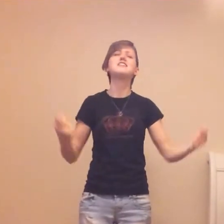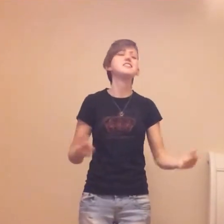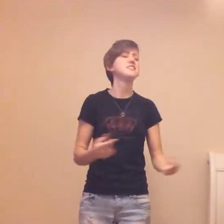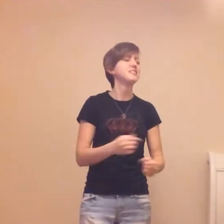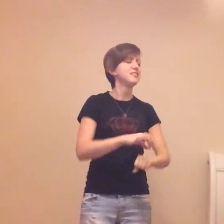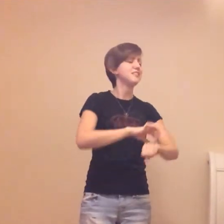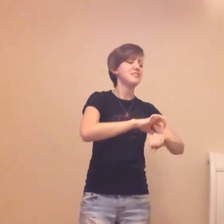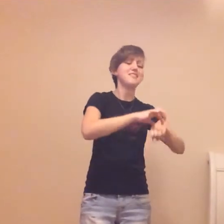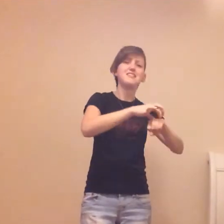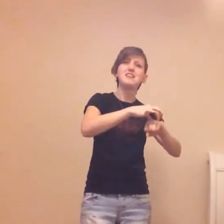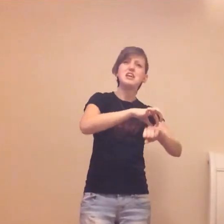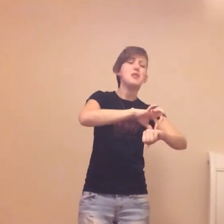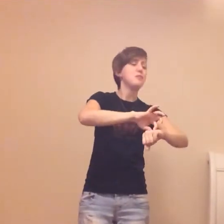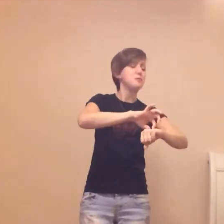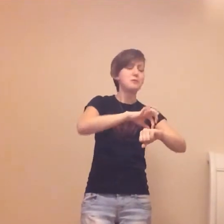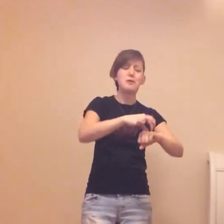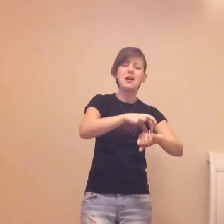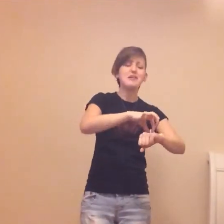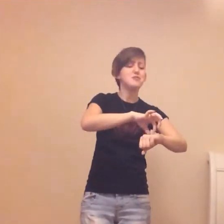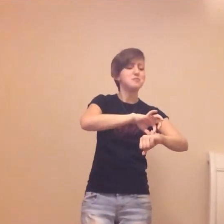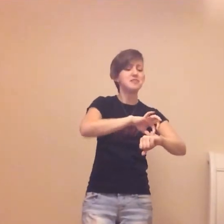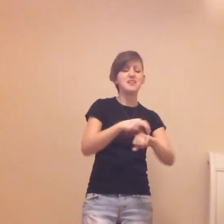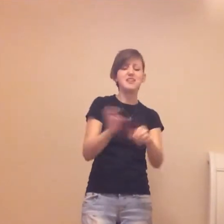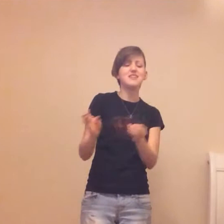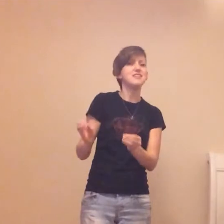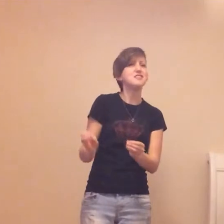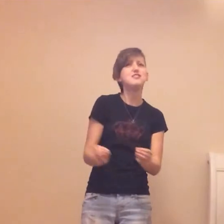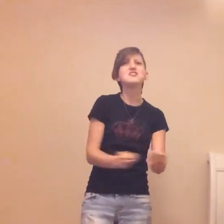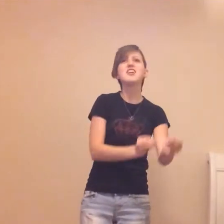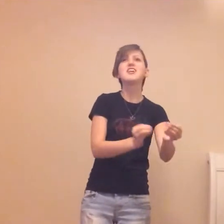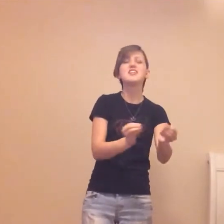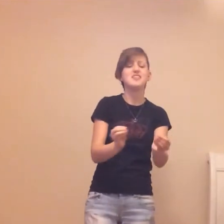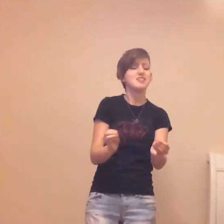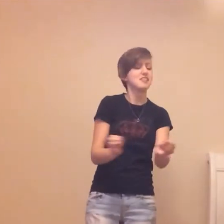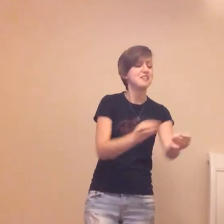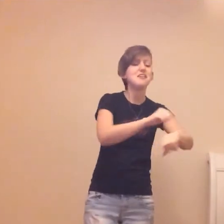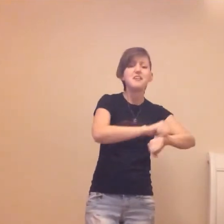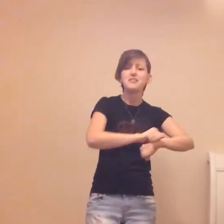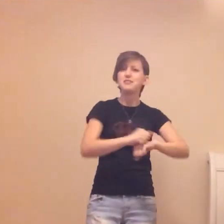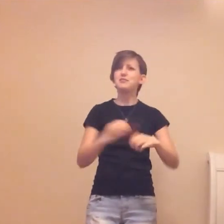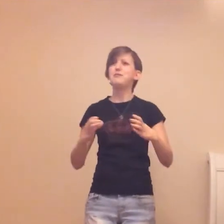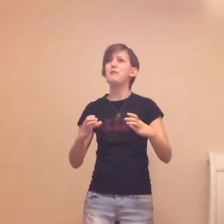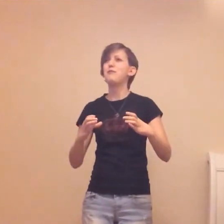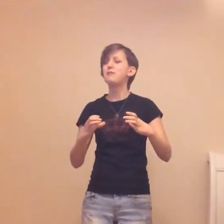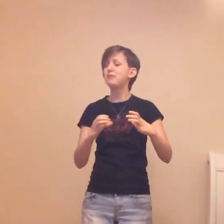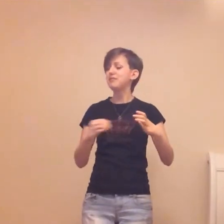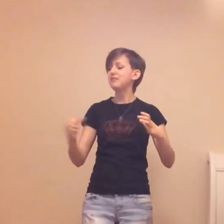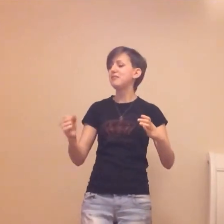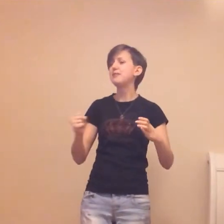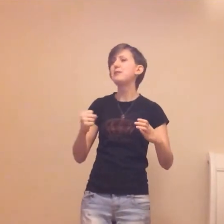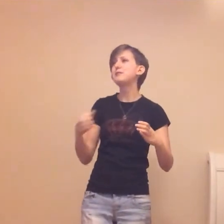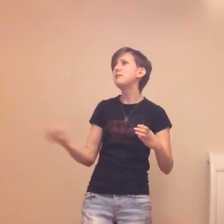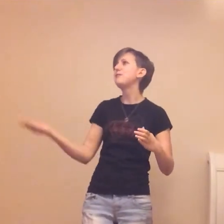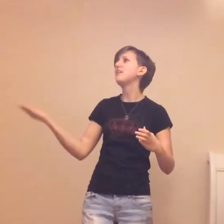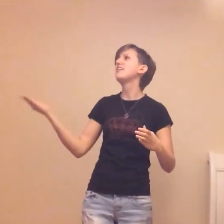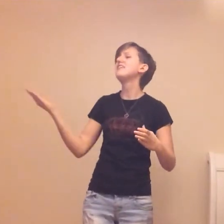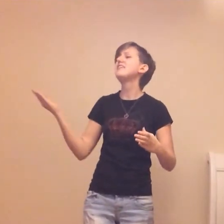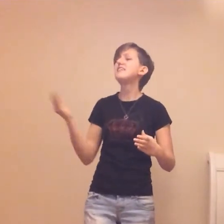The crown began to shake, the stars all the way,